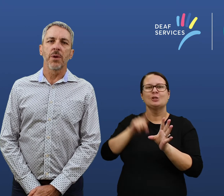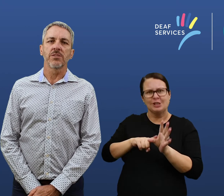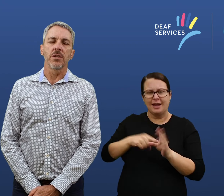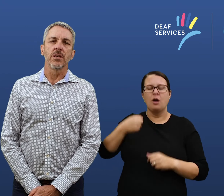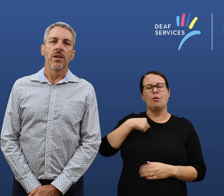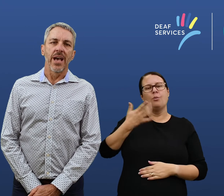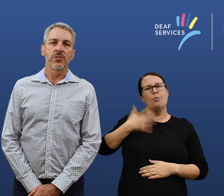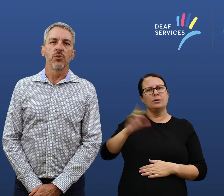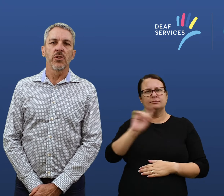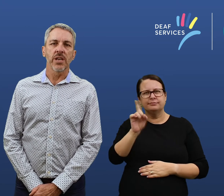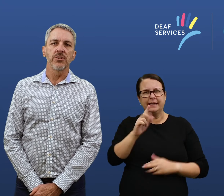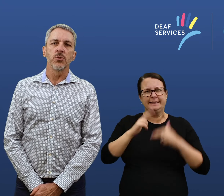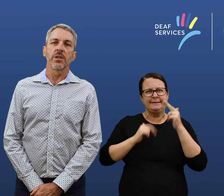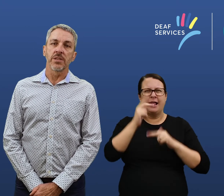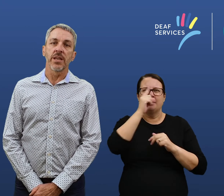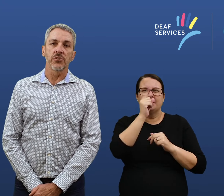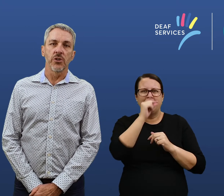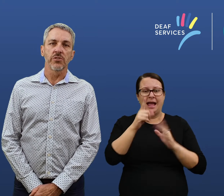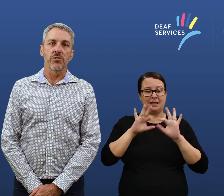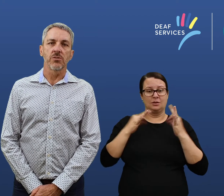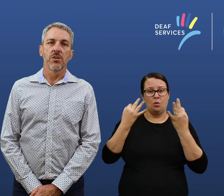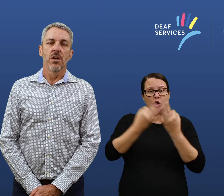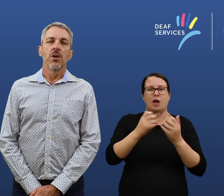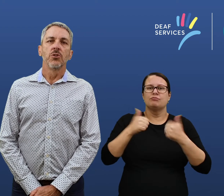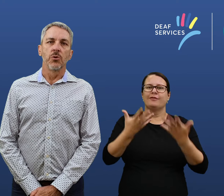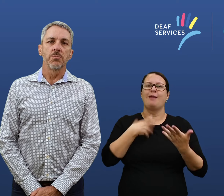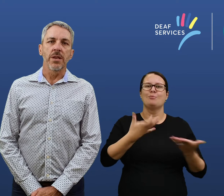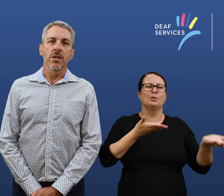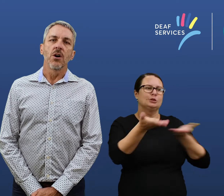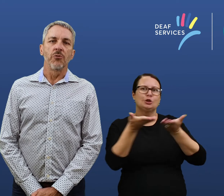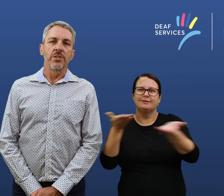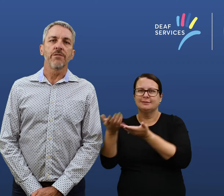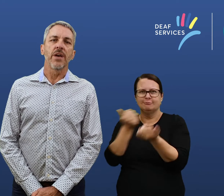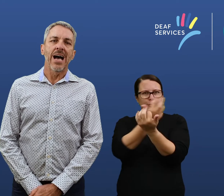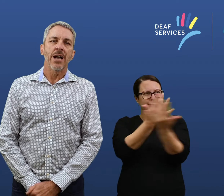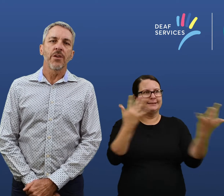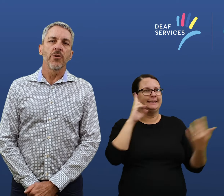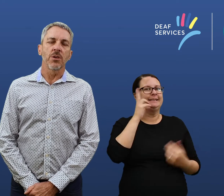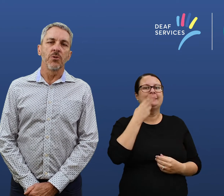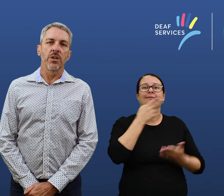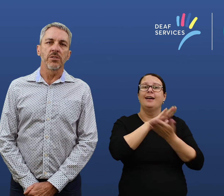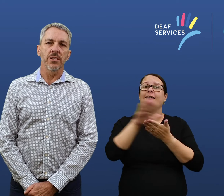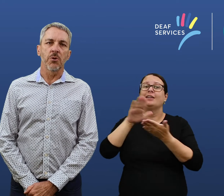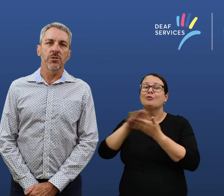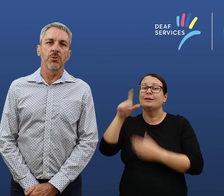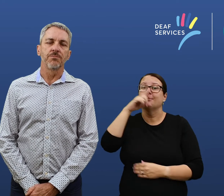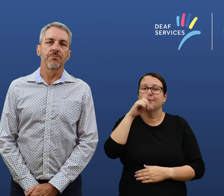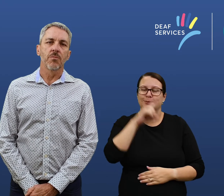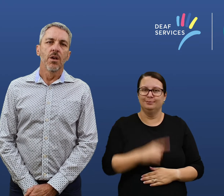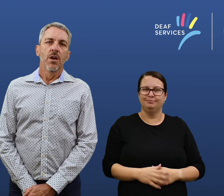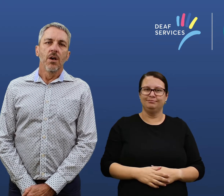develop capacity as an organisation to extend our services to as many of the deaf and hard of hearing communities as